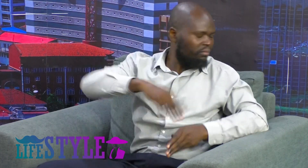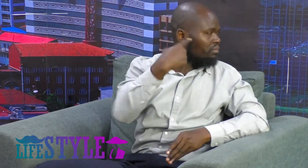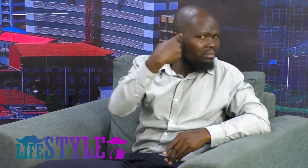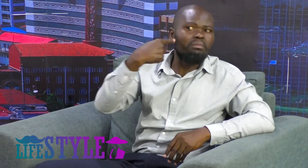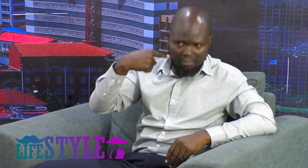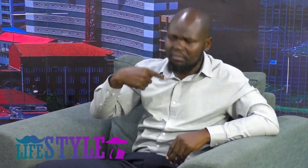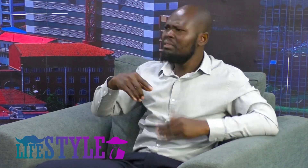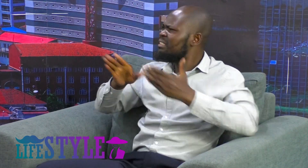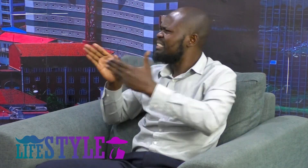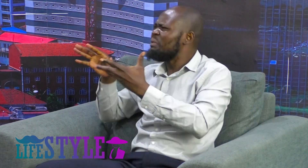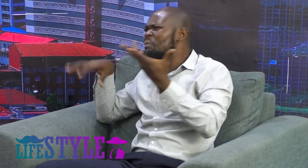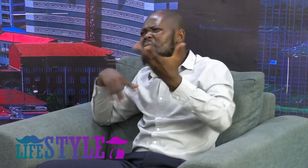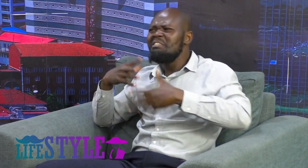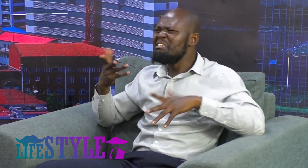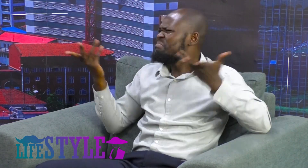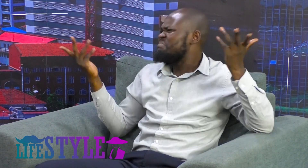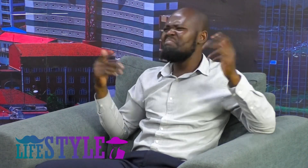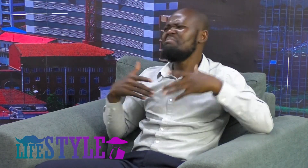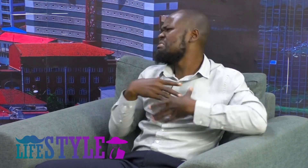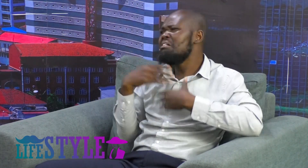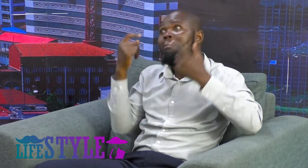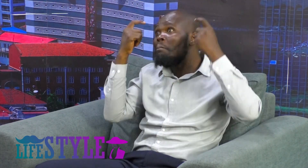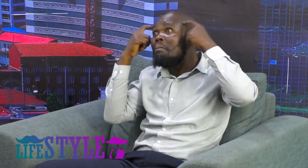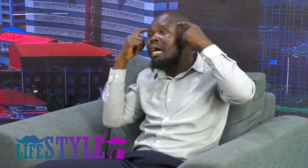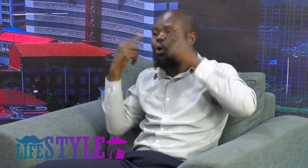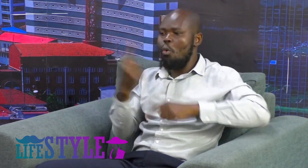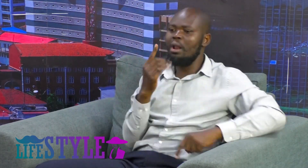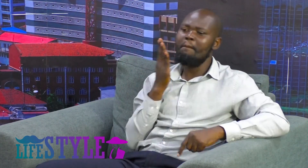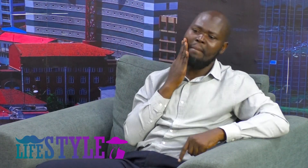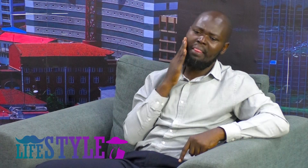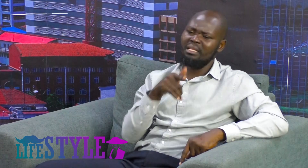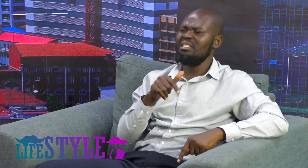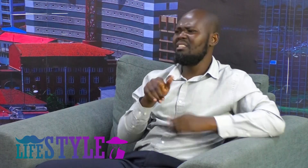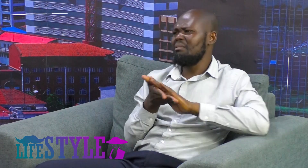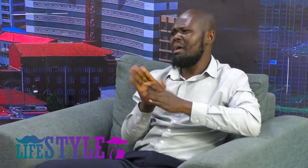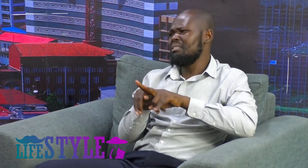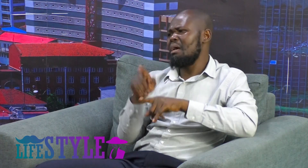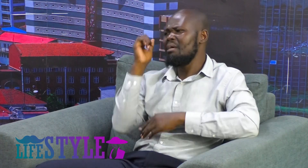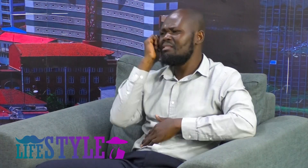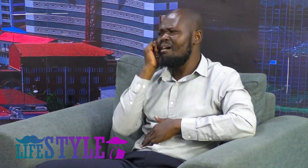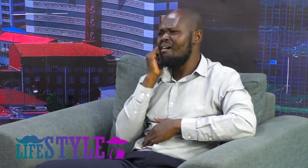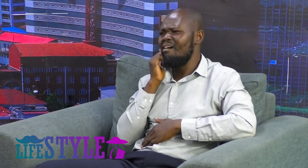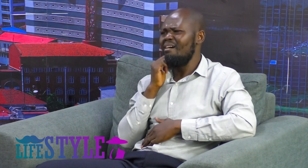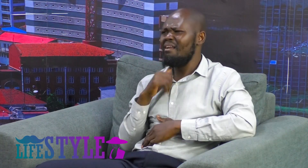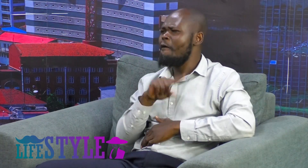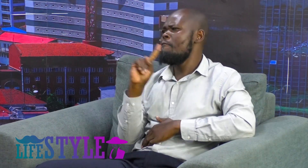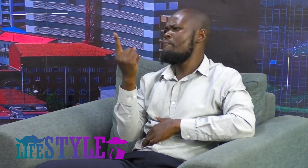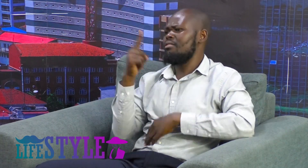put me through different tests. Where they put sound on this other side, they ask you how well you're hearing. But then I